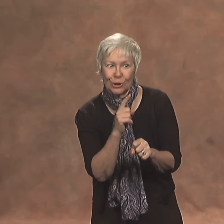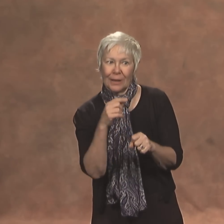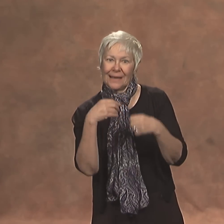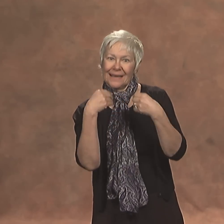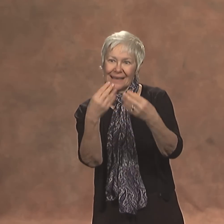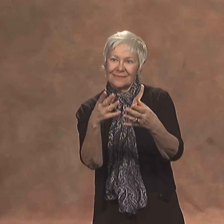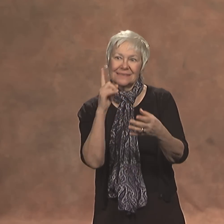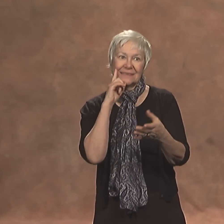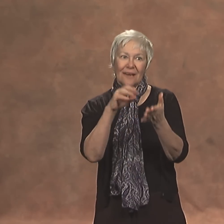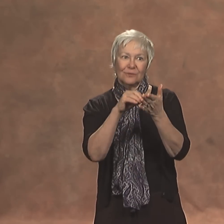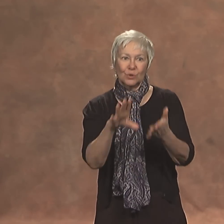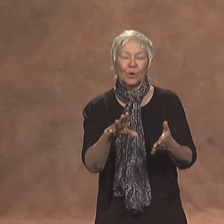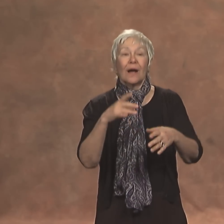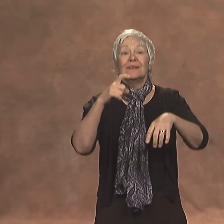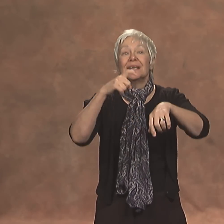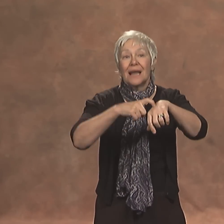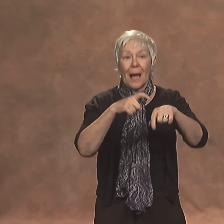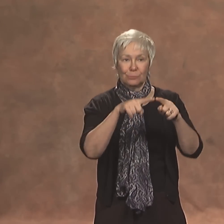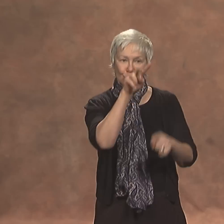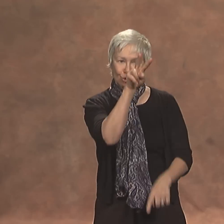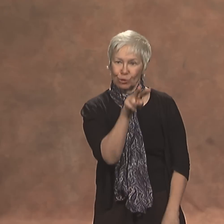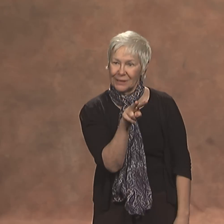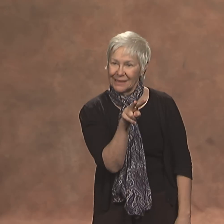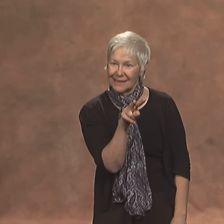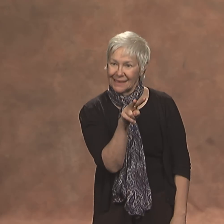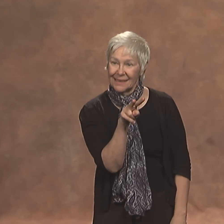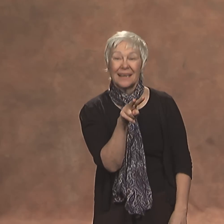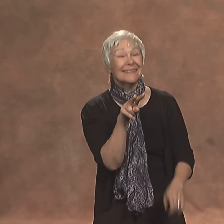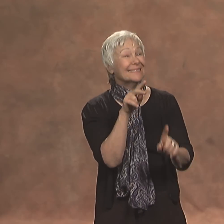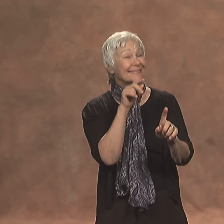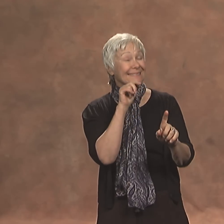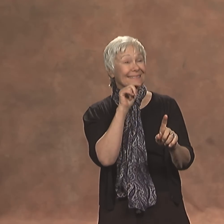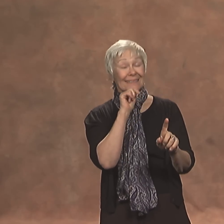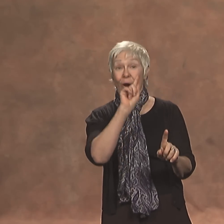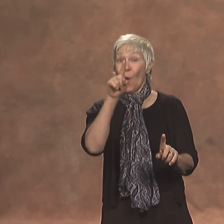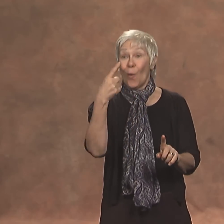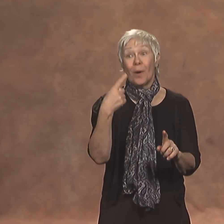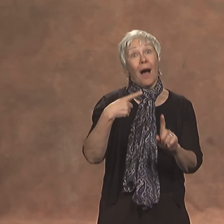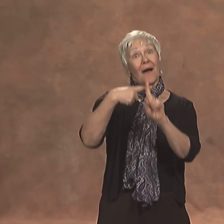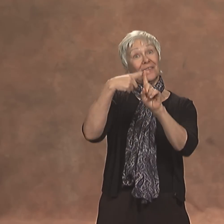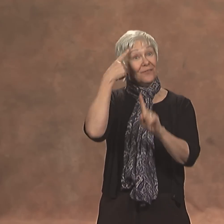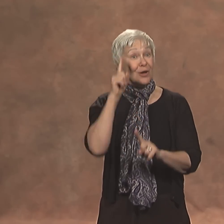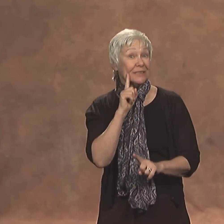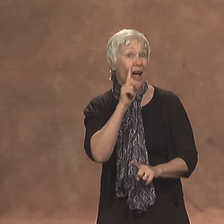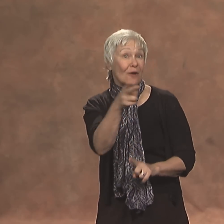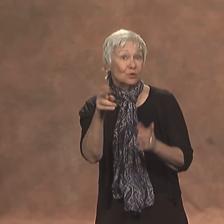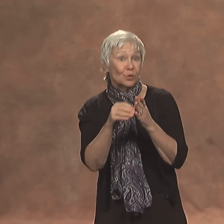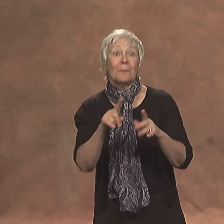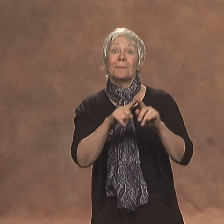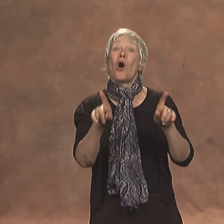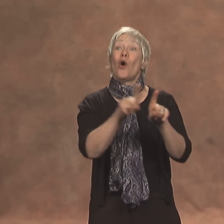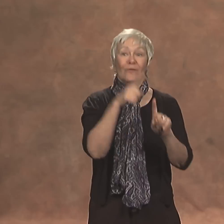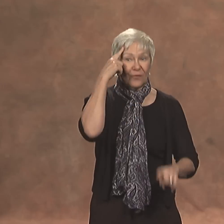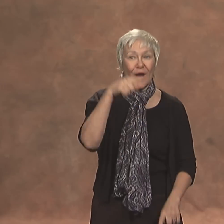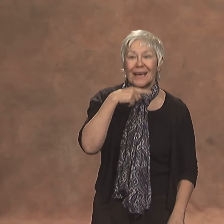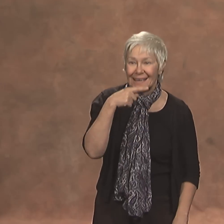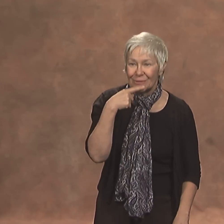on the board so that the deaf student has that visual at the front of the room, also providing time for the